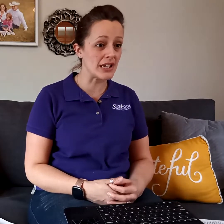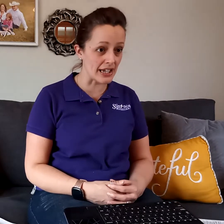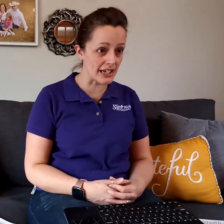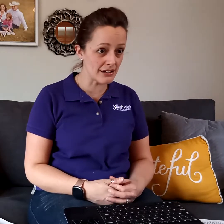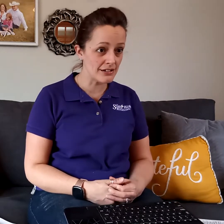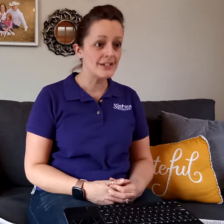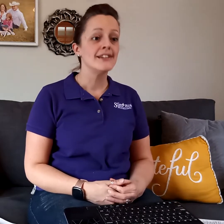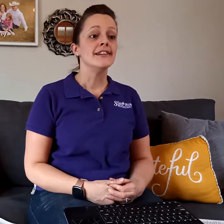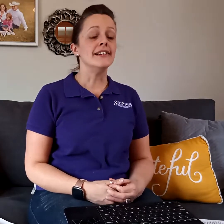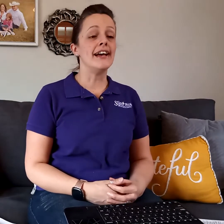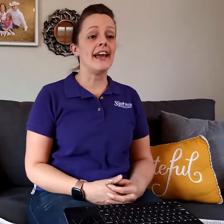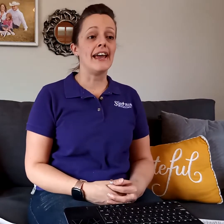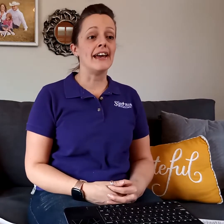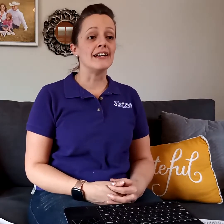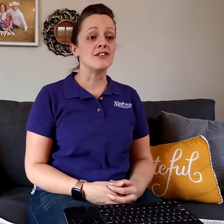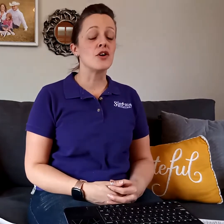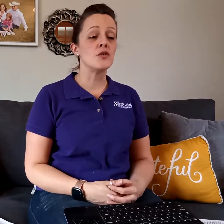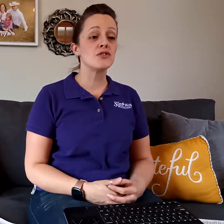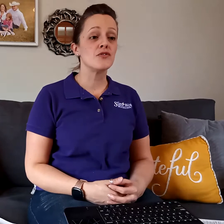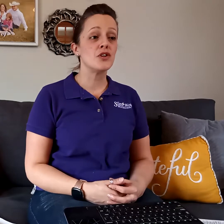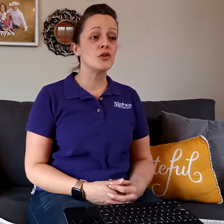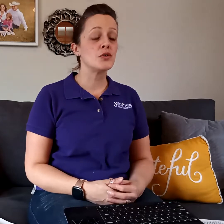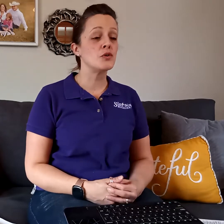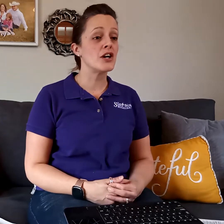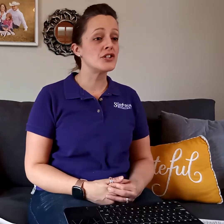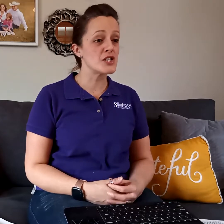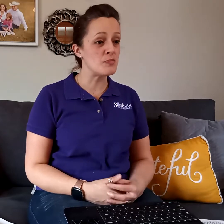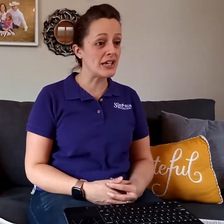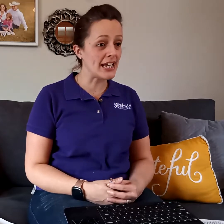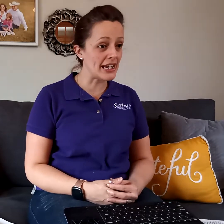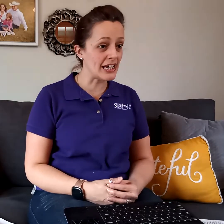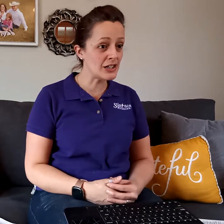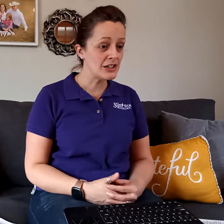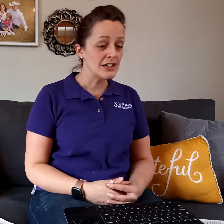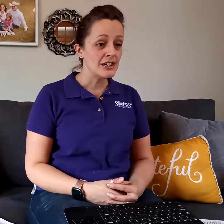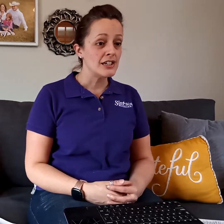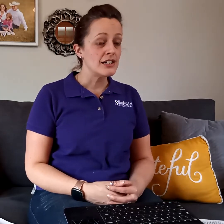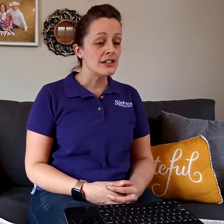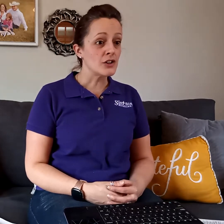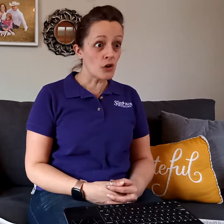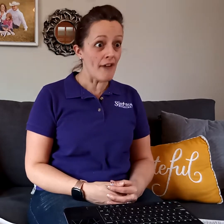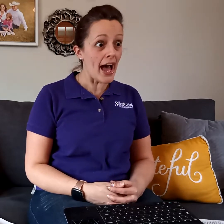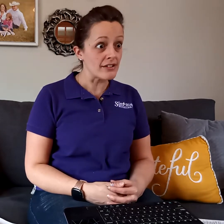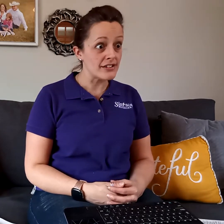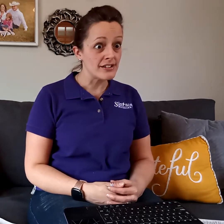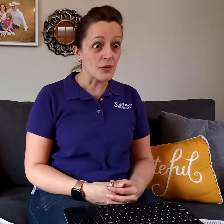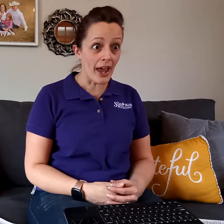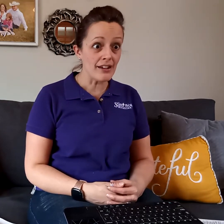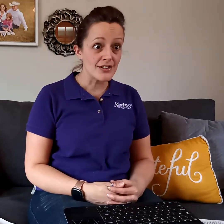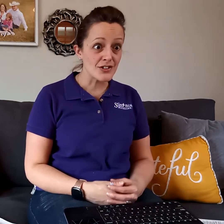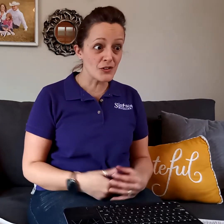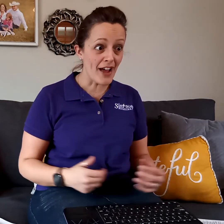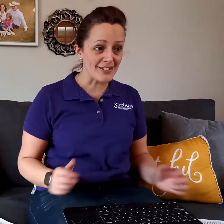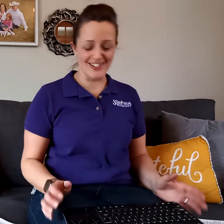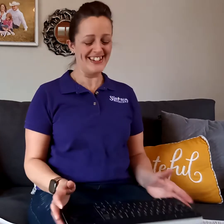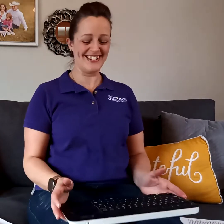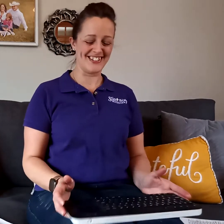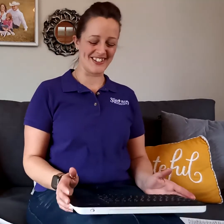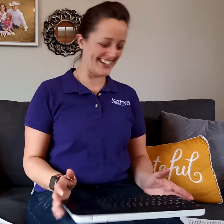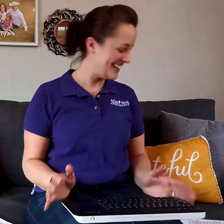beginning. And those of you who are just beginning, learn fast, okay? Just learn fast. No, just joking. All